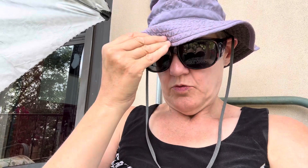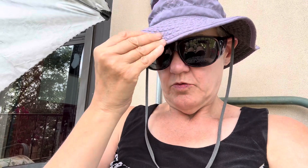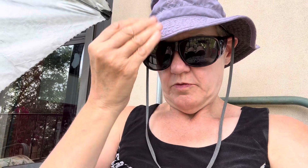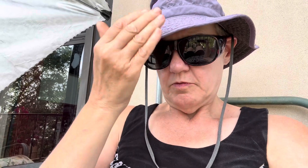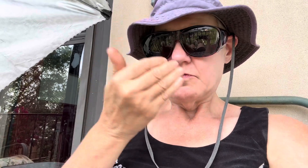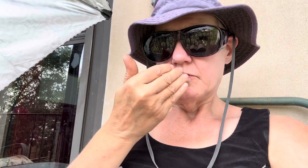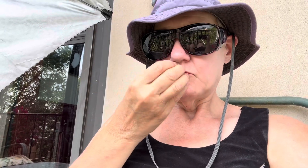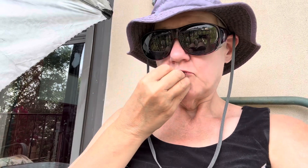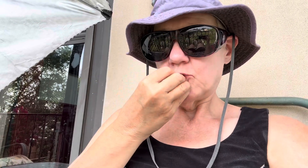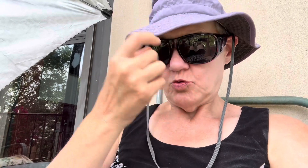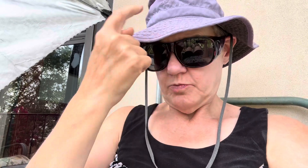do.